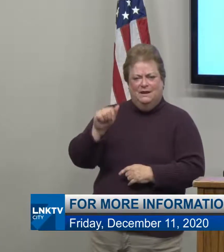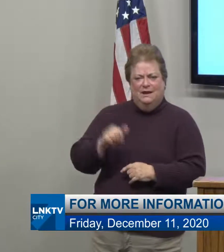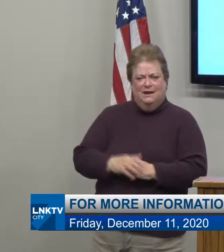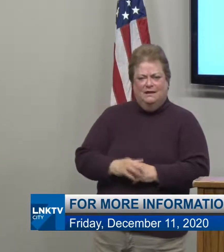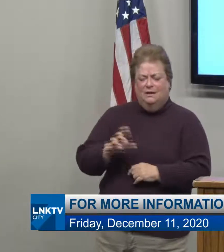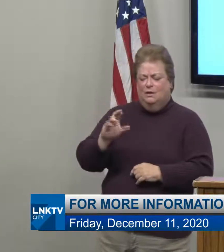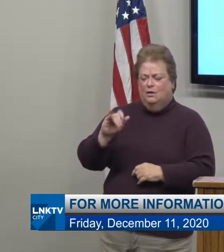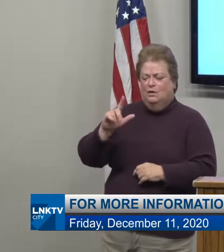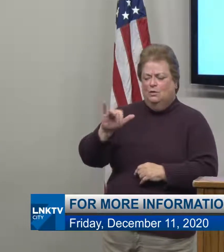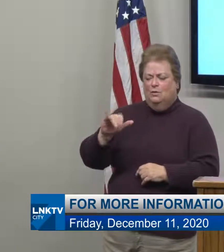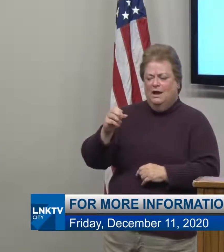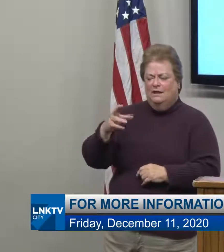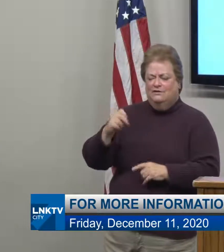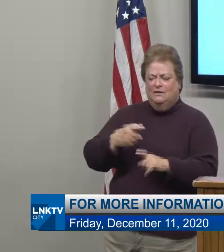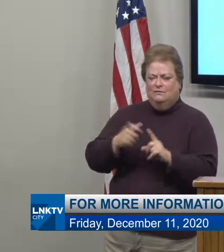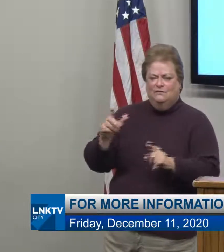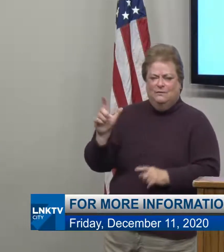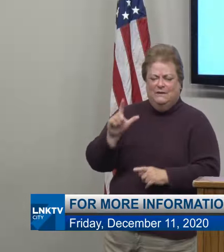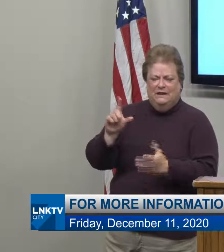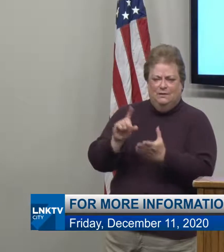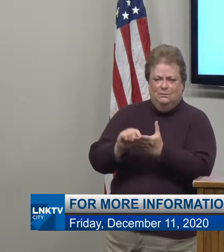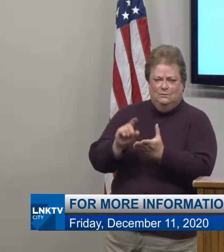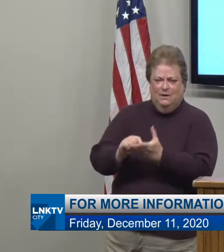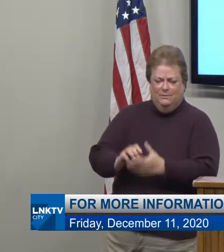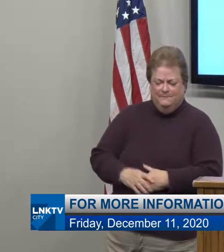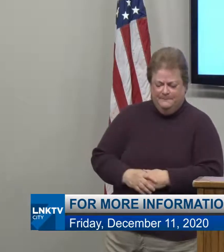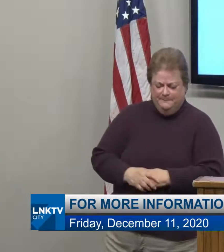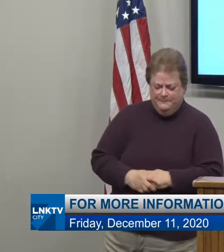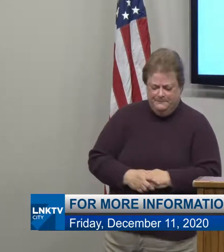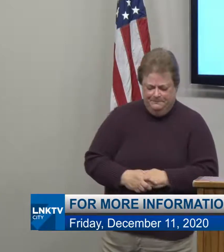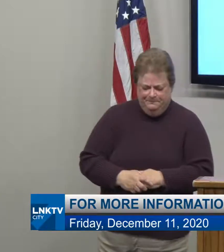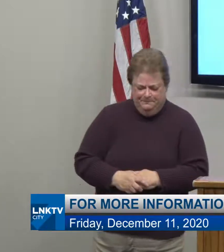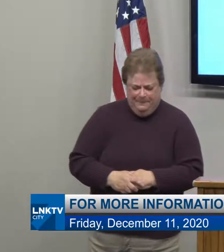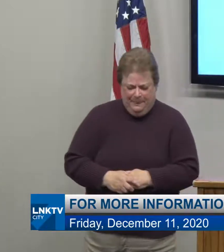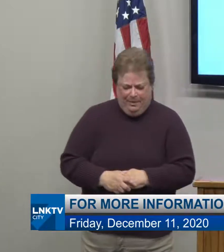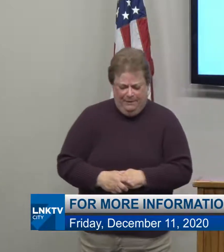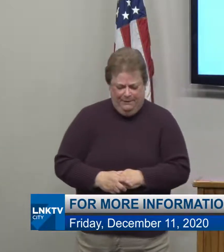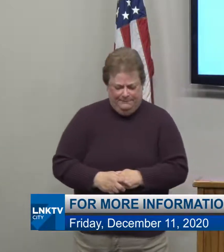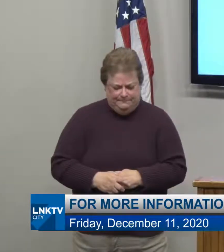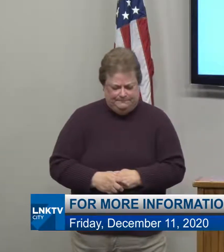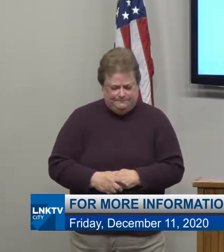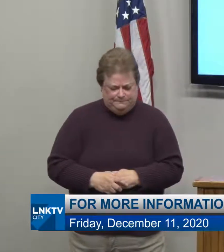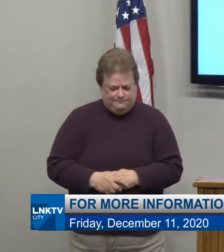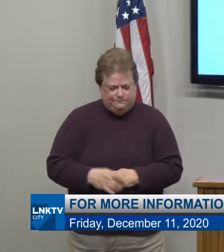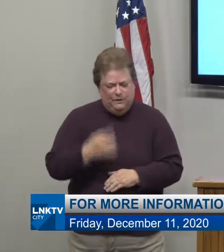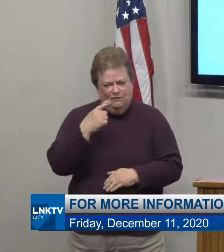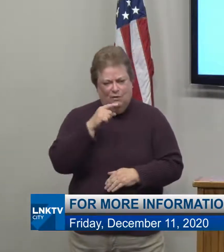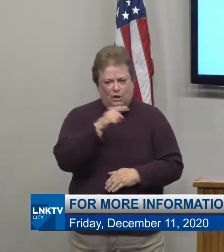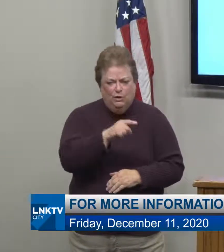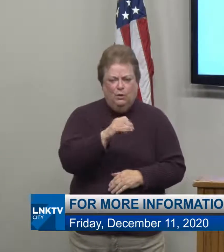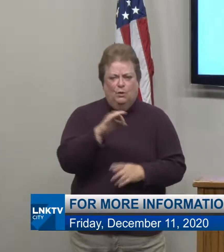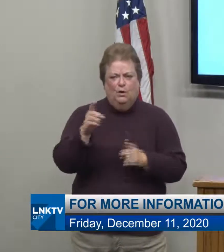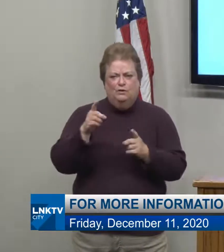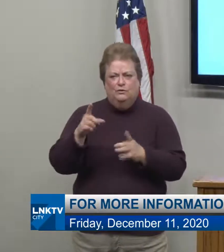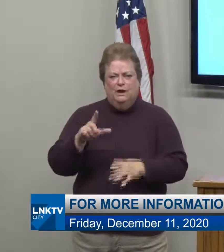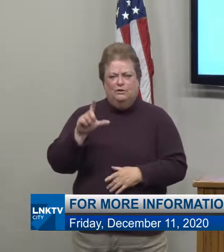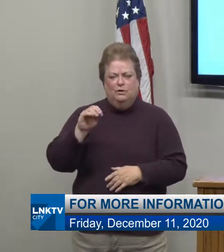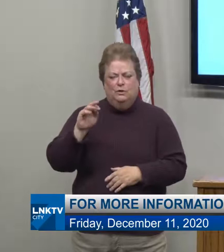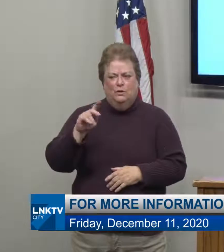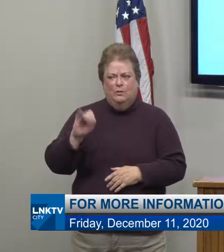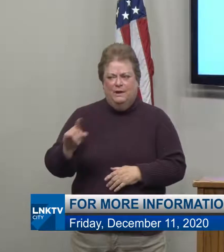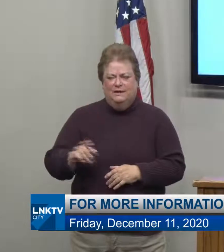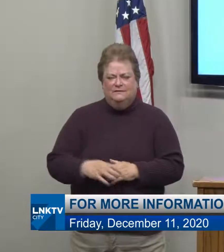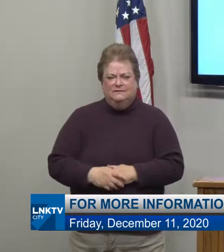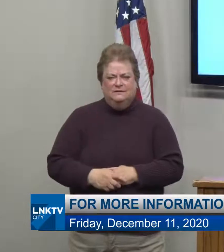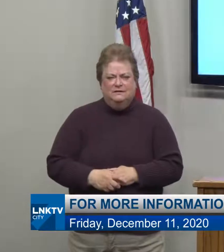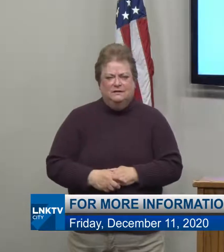Mayor Riley Johnson, Lincoln Journal-Star. Hi, Riley. Hi, either for you or Director Lopez,